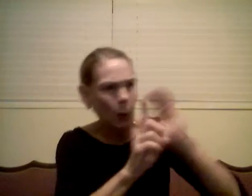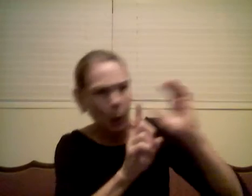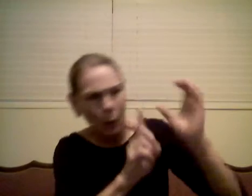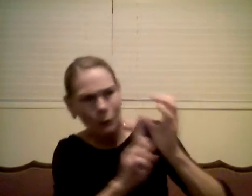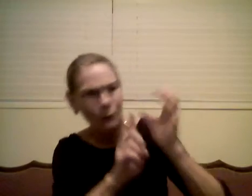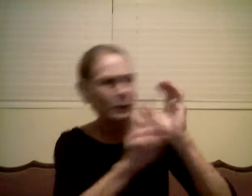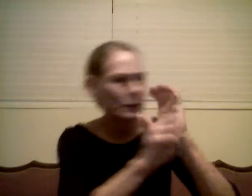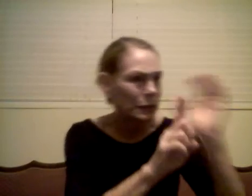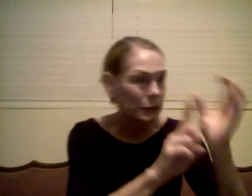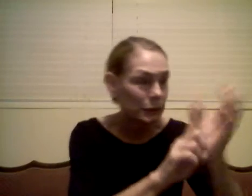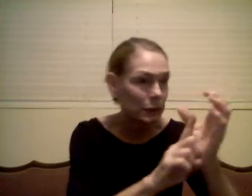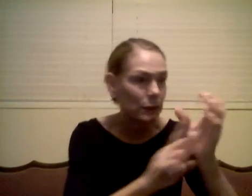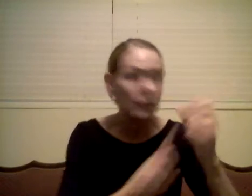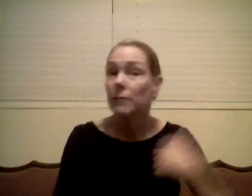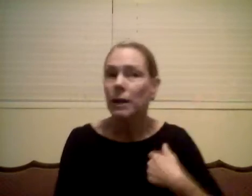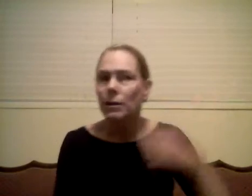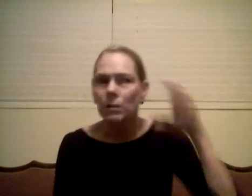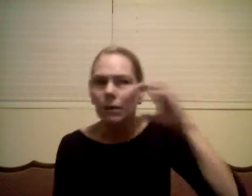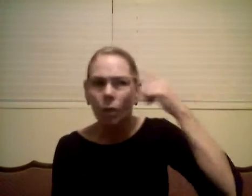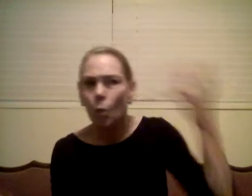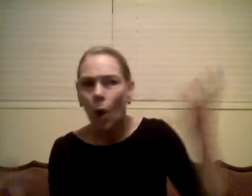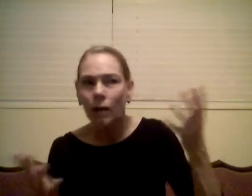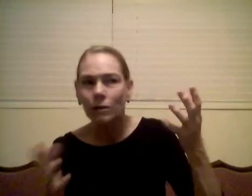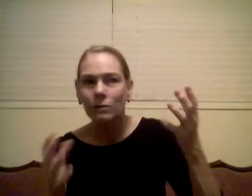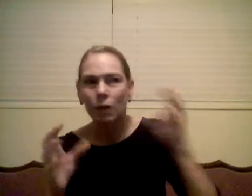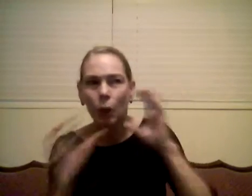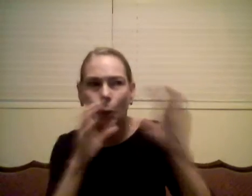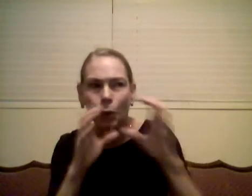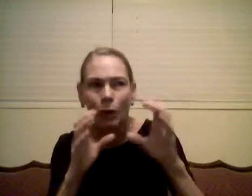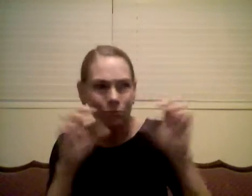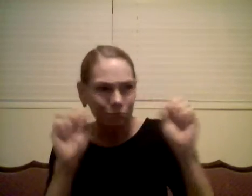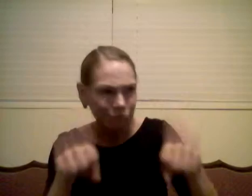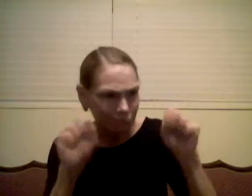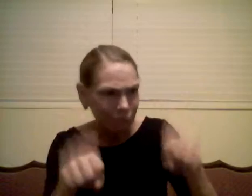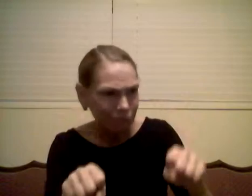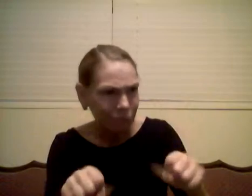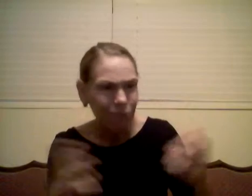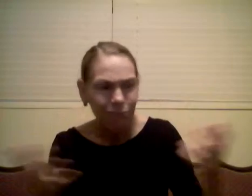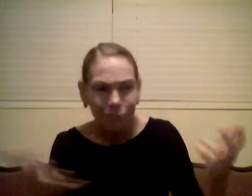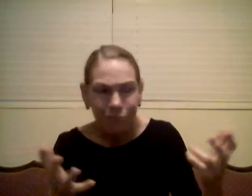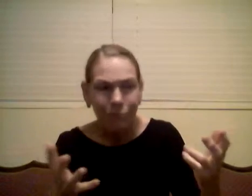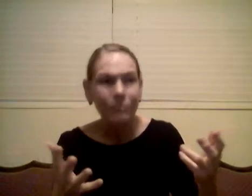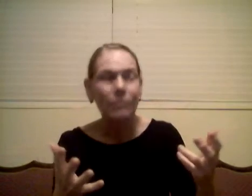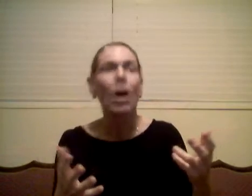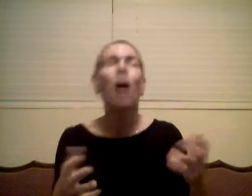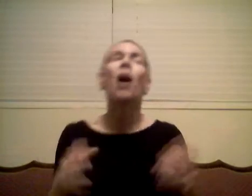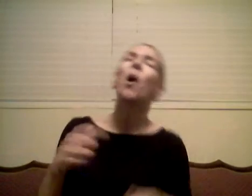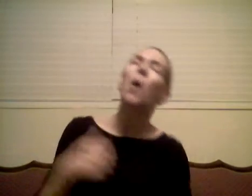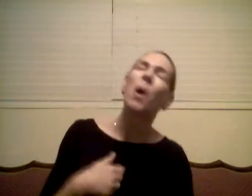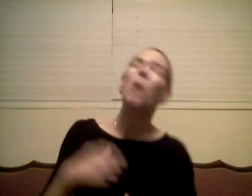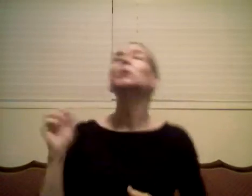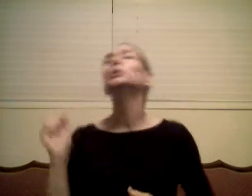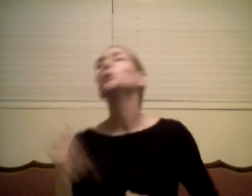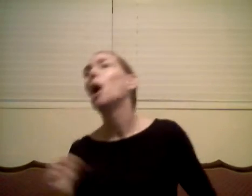for communication. I might be looking for goal setting. Okay? But if you just say, oh yeah, so there was